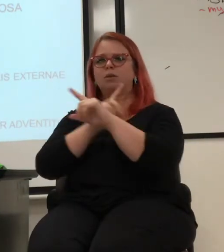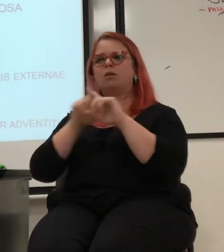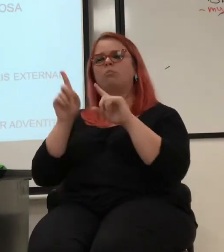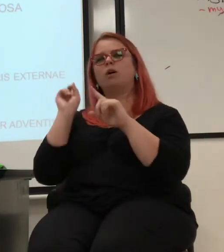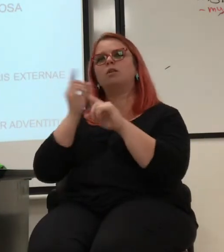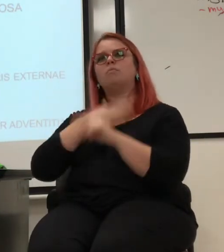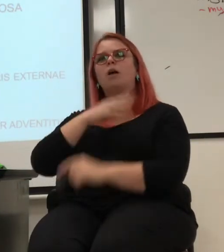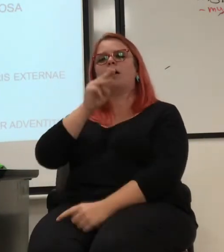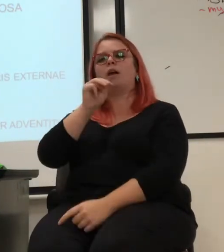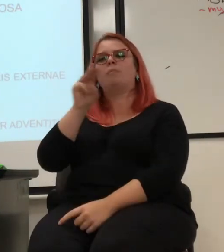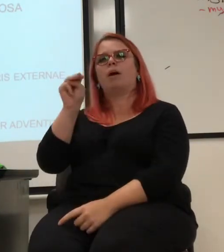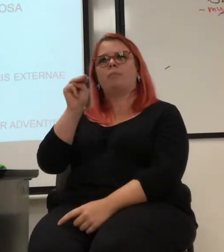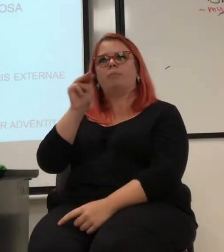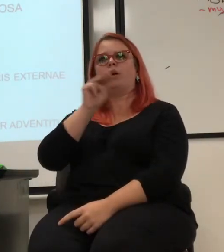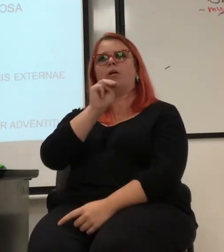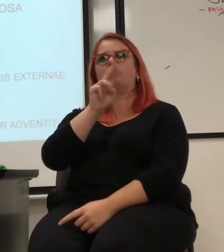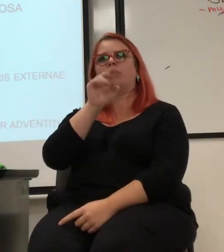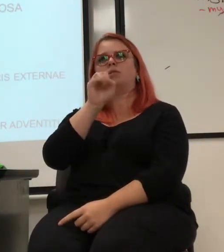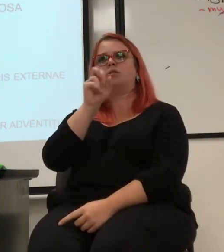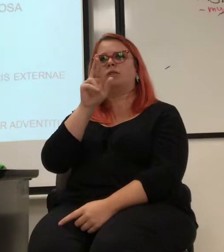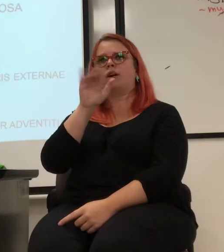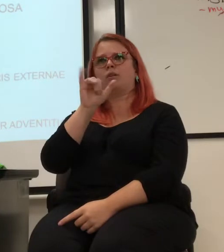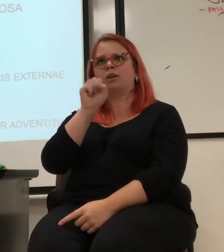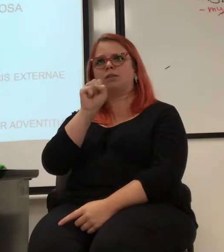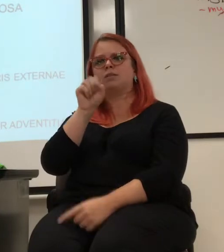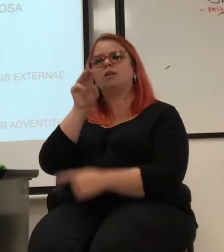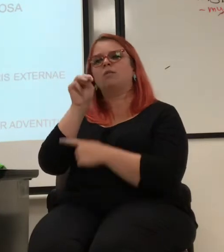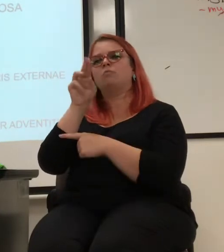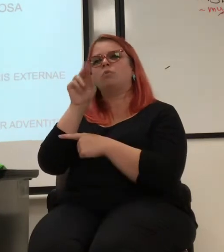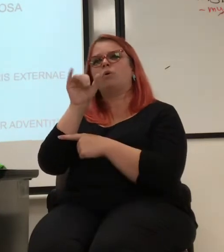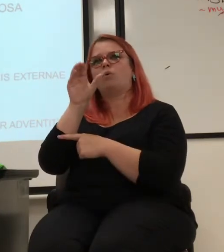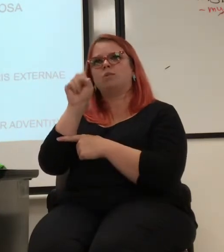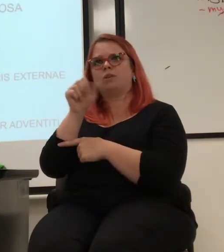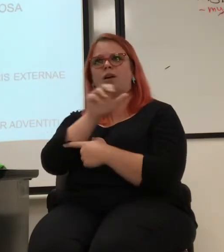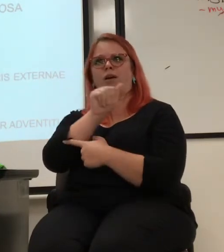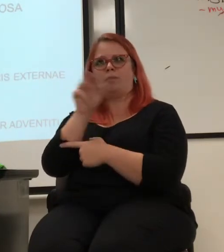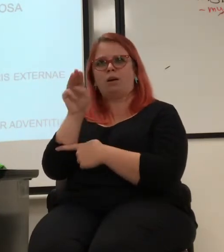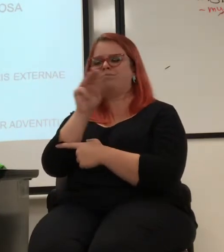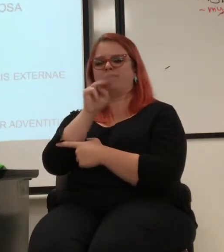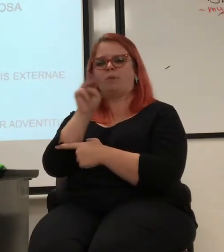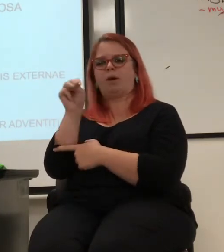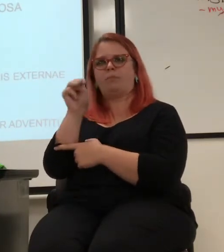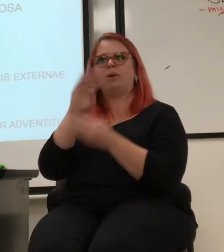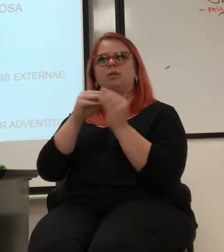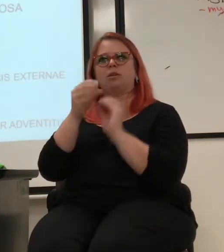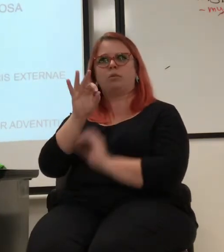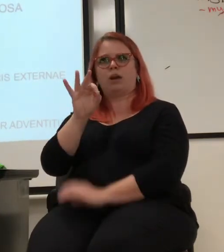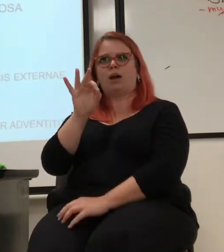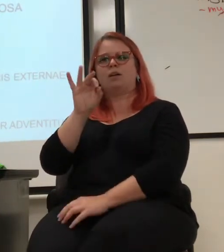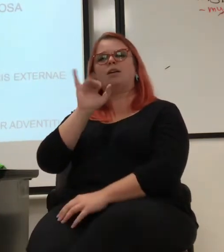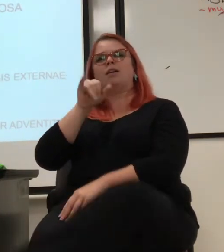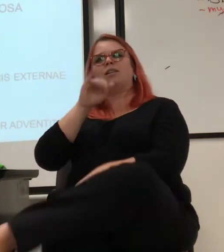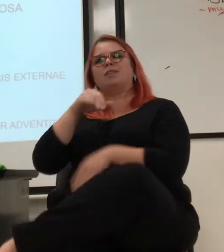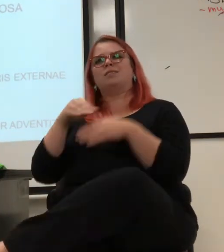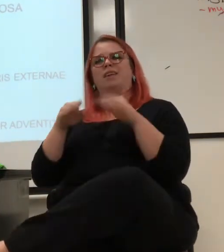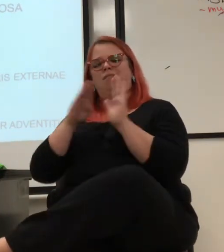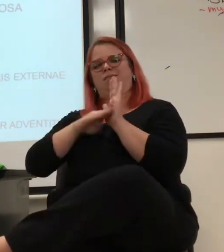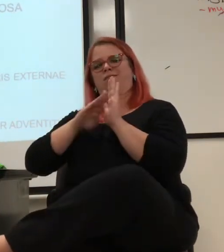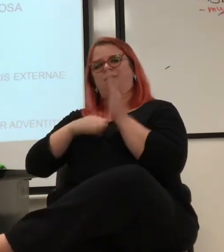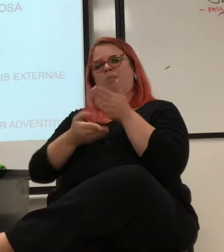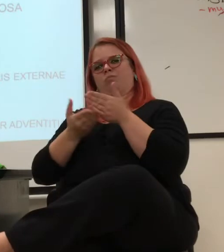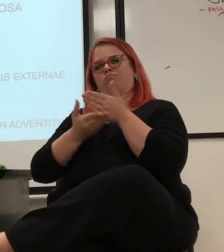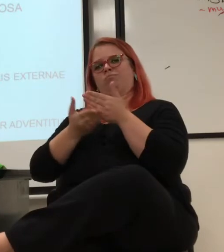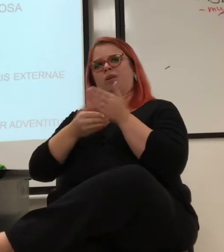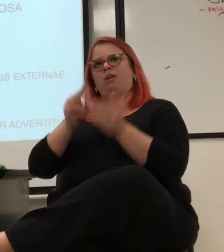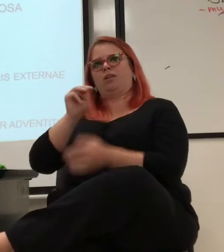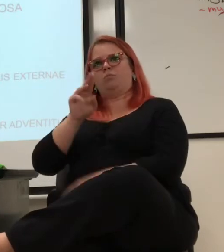my muscularis mucosa, it's number 9. That's kind of like the lower edge of mucosa. Okay,